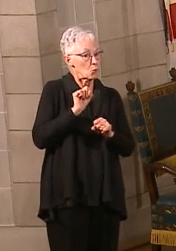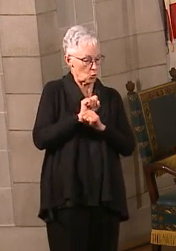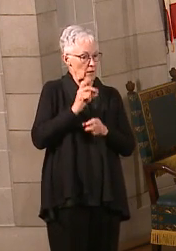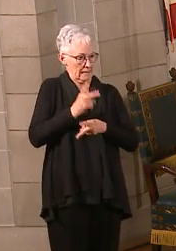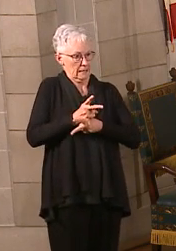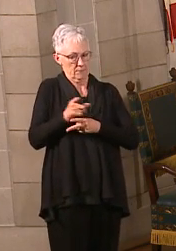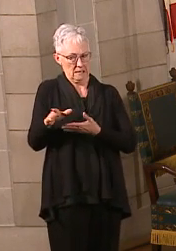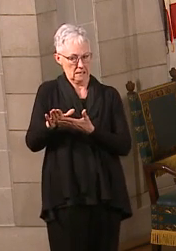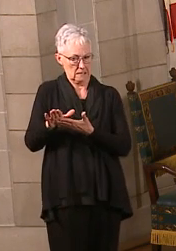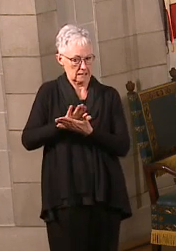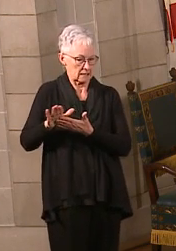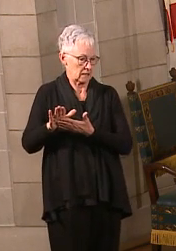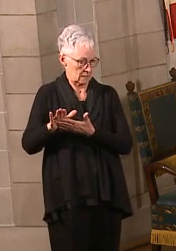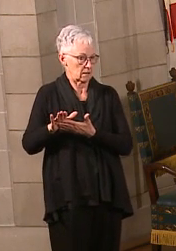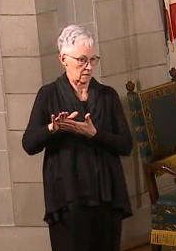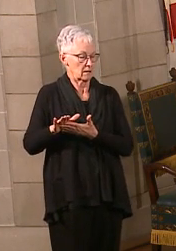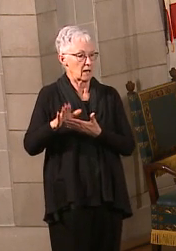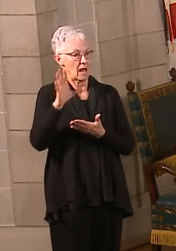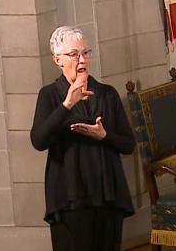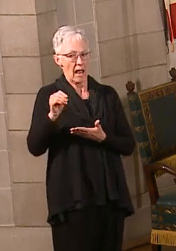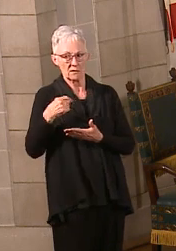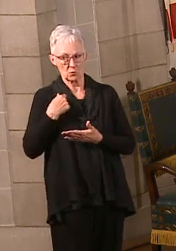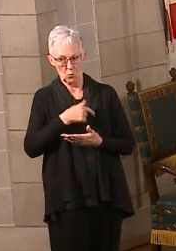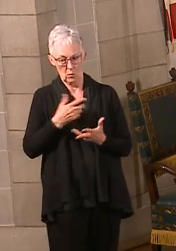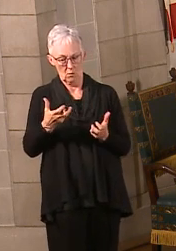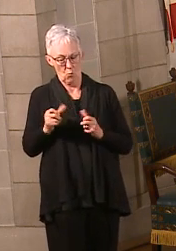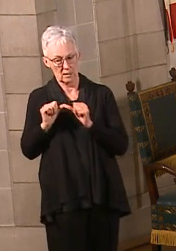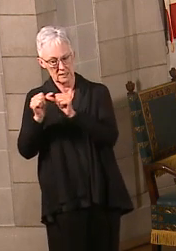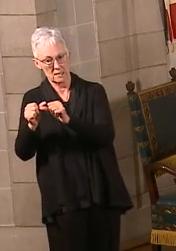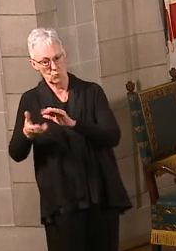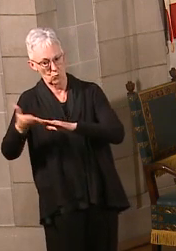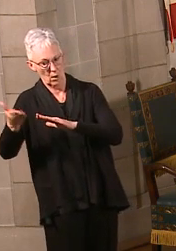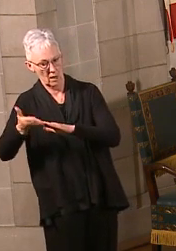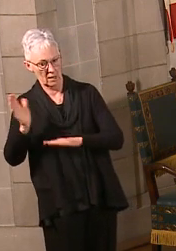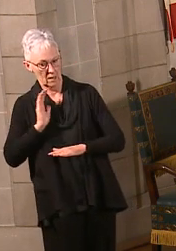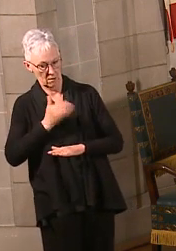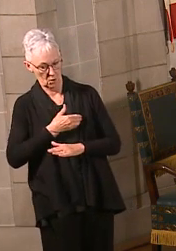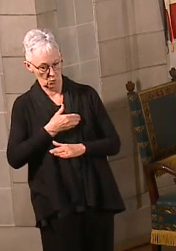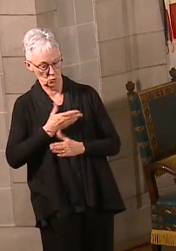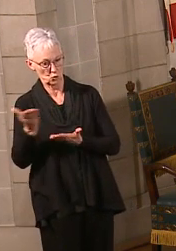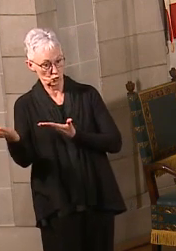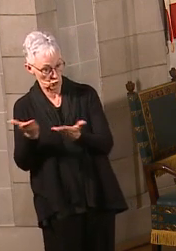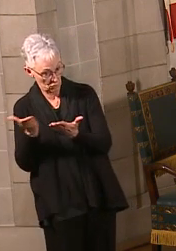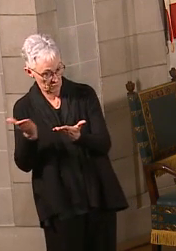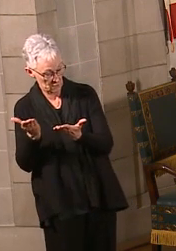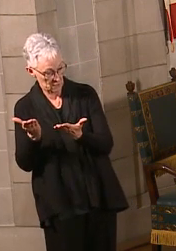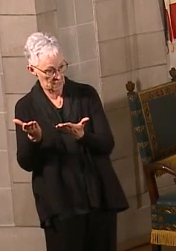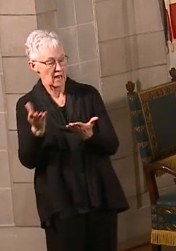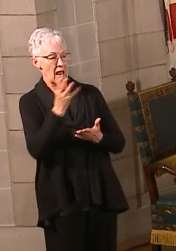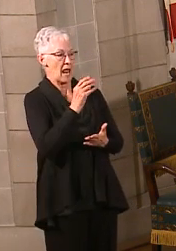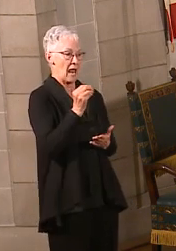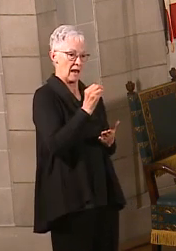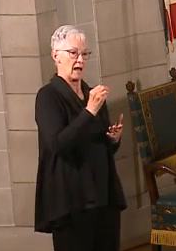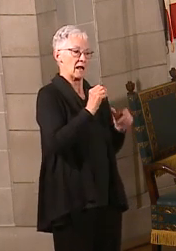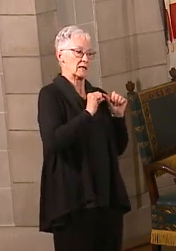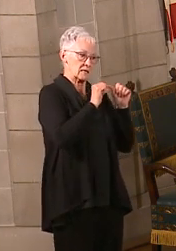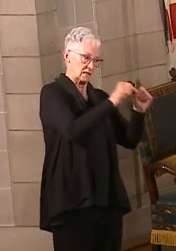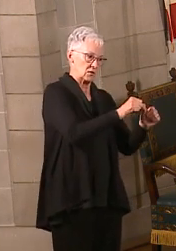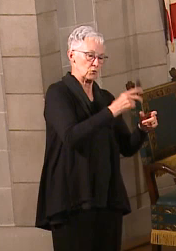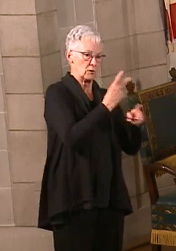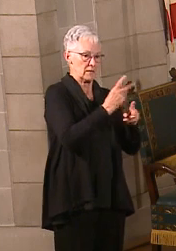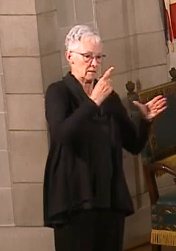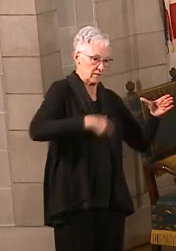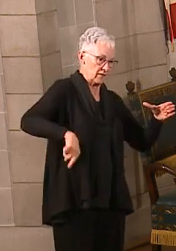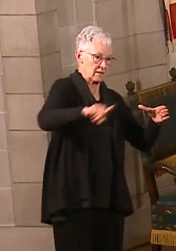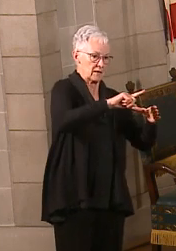while maintaining a continuity of operations for essential services. And telework is one tactic among many to